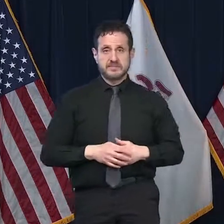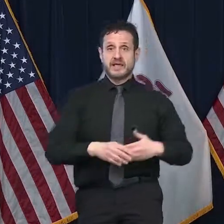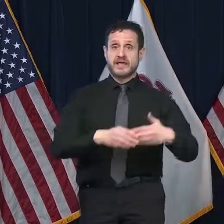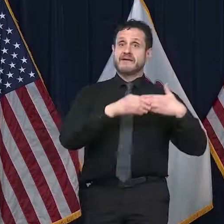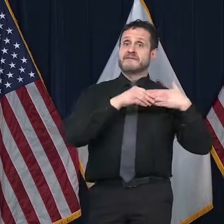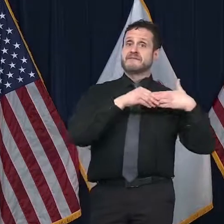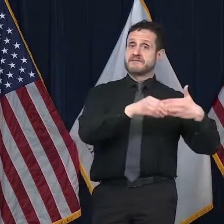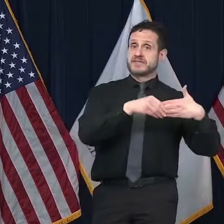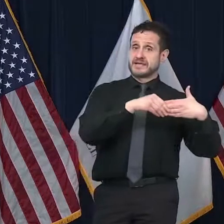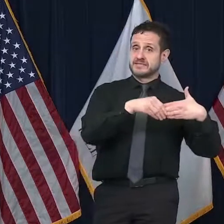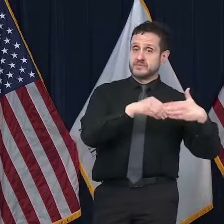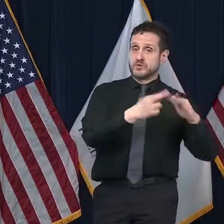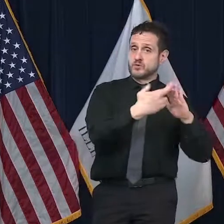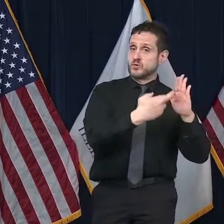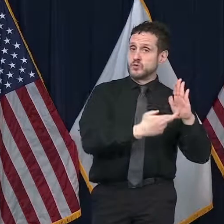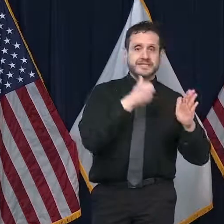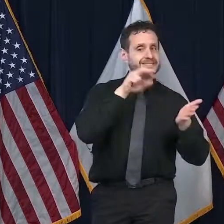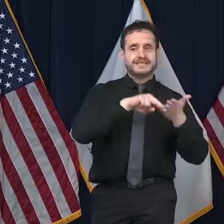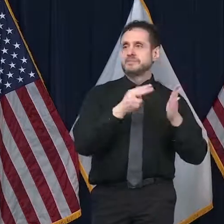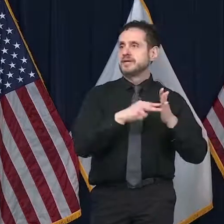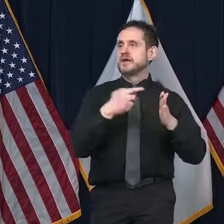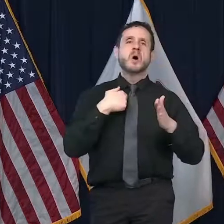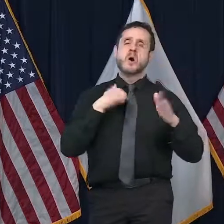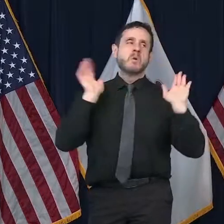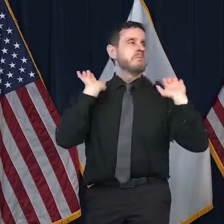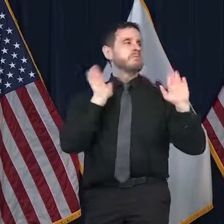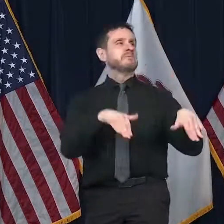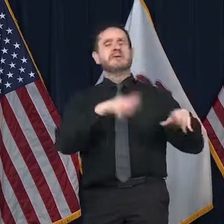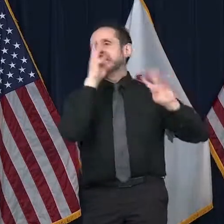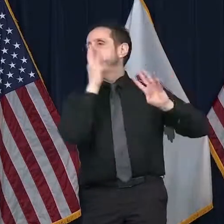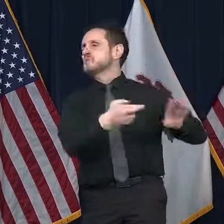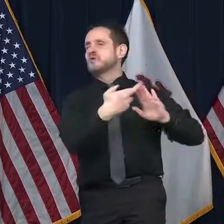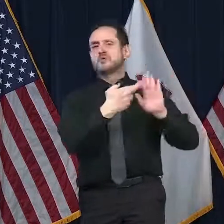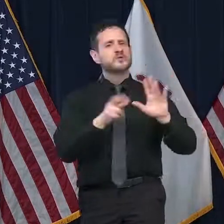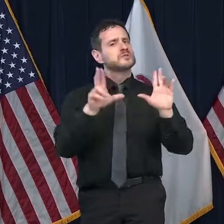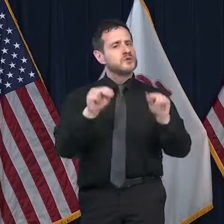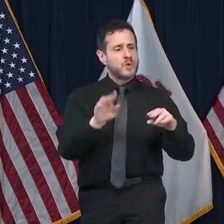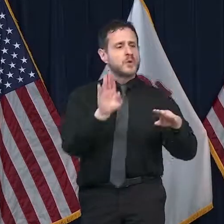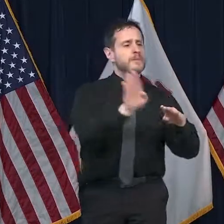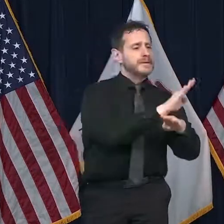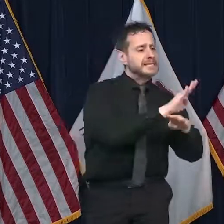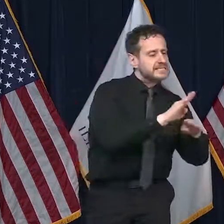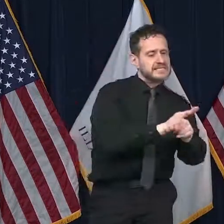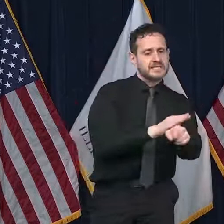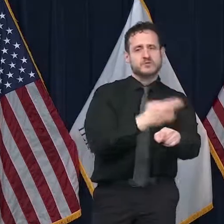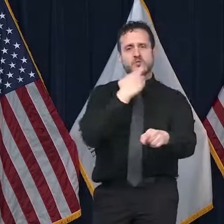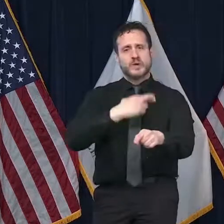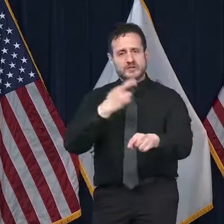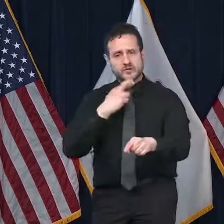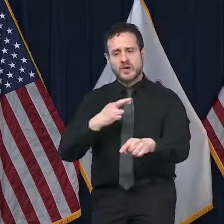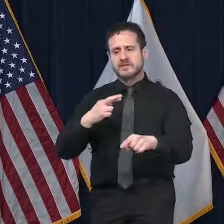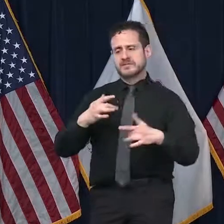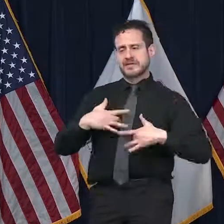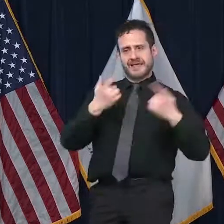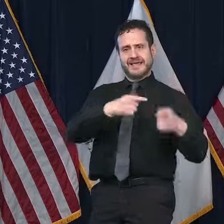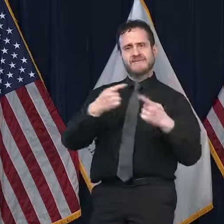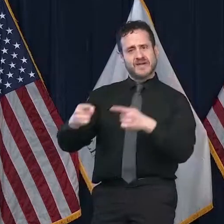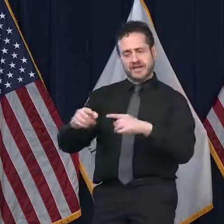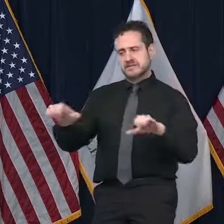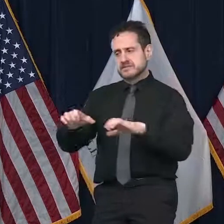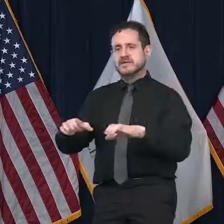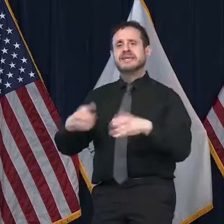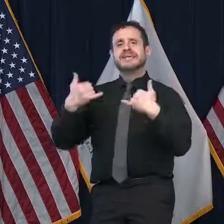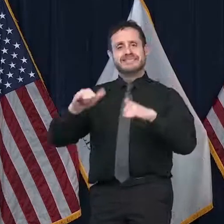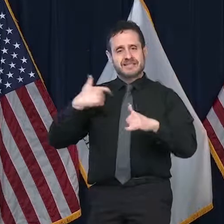abandoned mitigation. Businesses, restaurants, events, and activities still need to have reduced